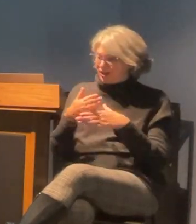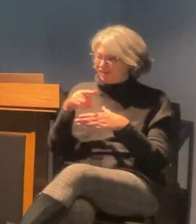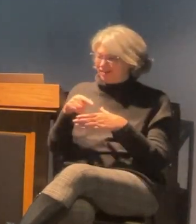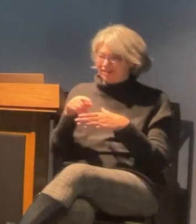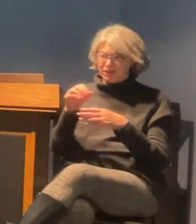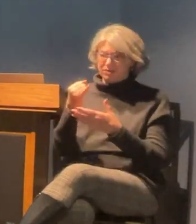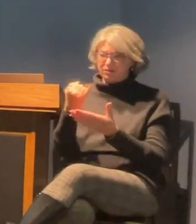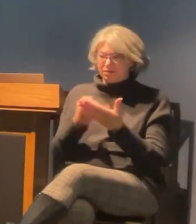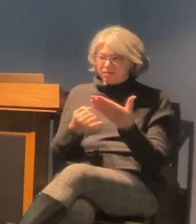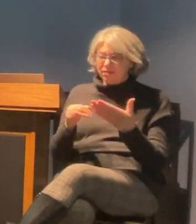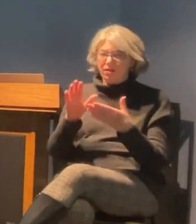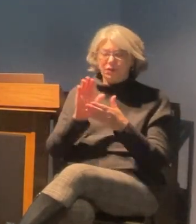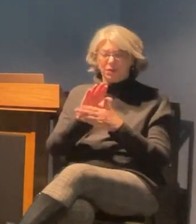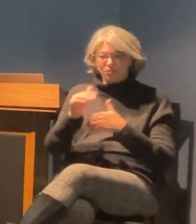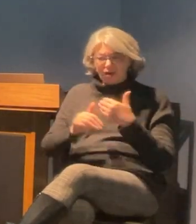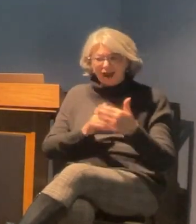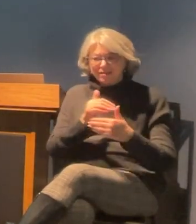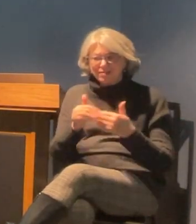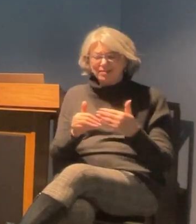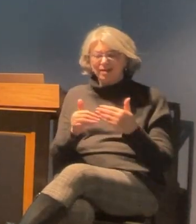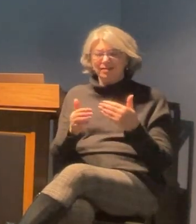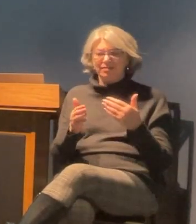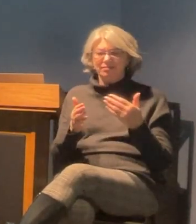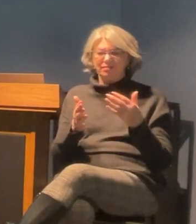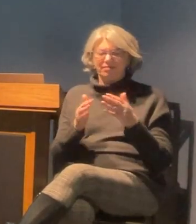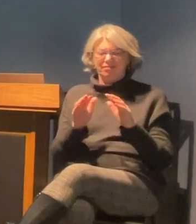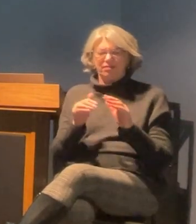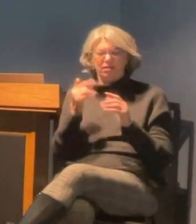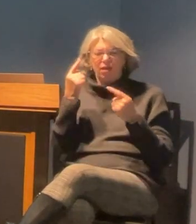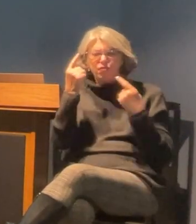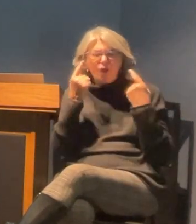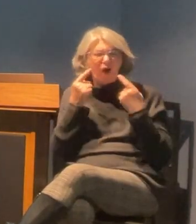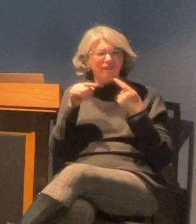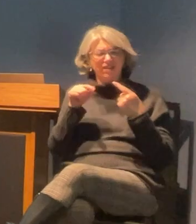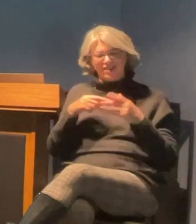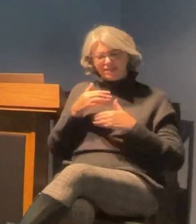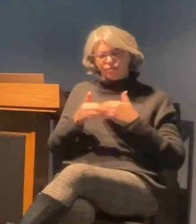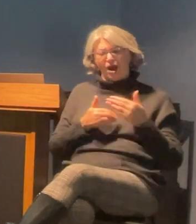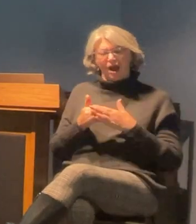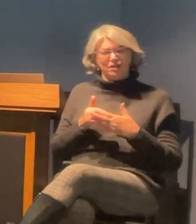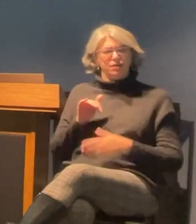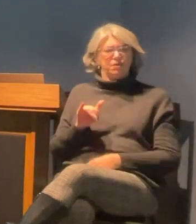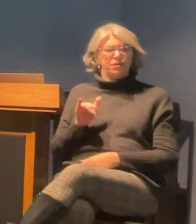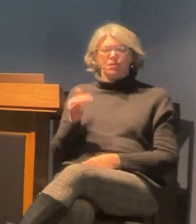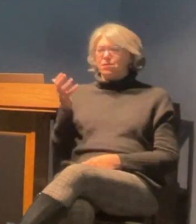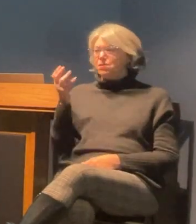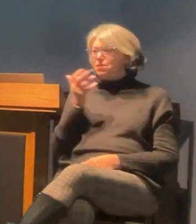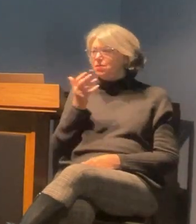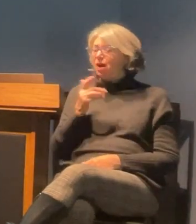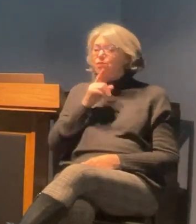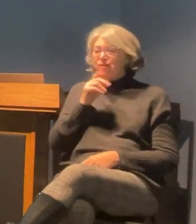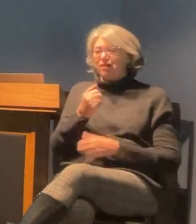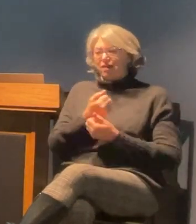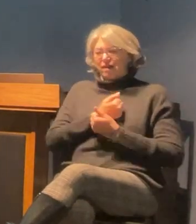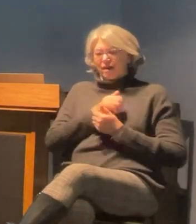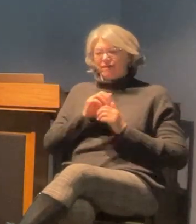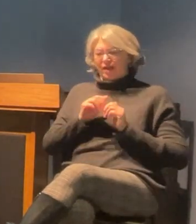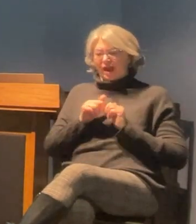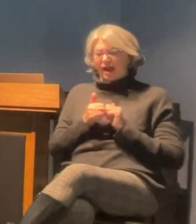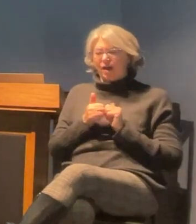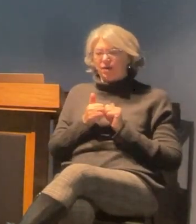this work and your process and how thoughtful this process was. And I really loved